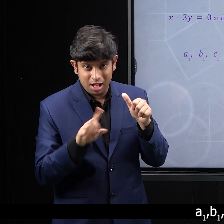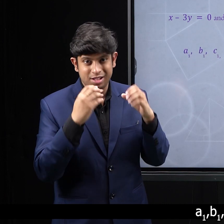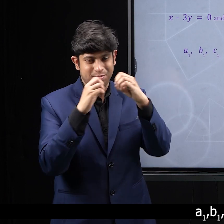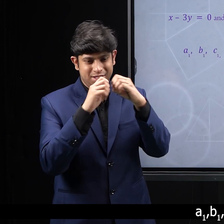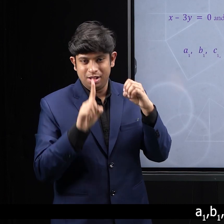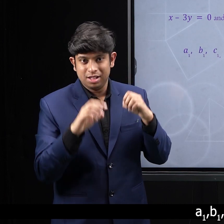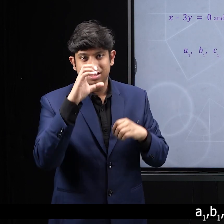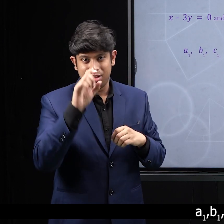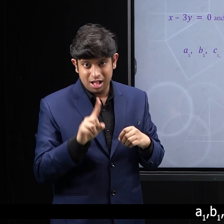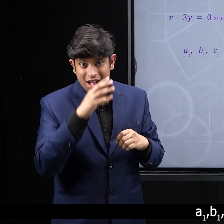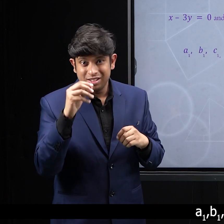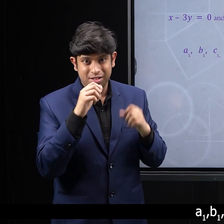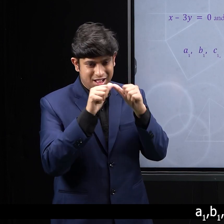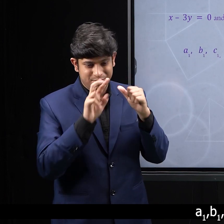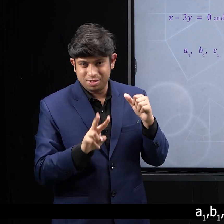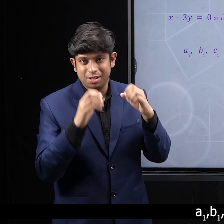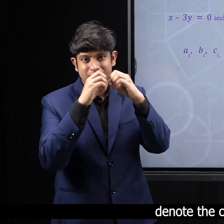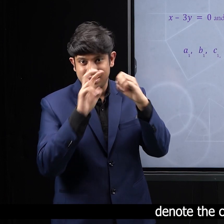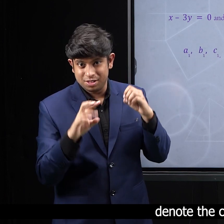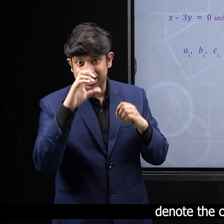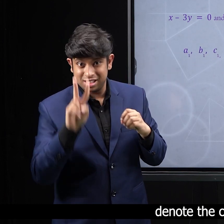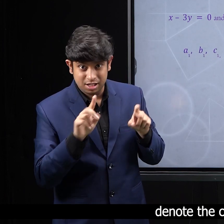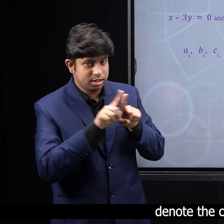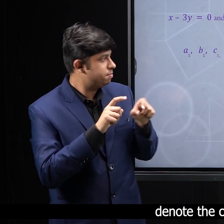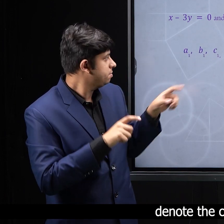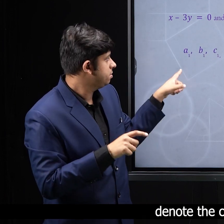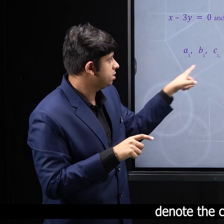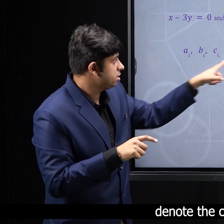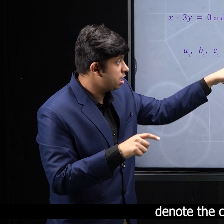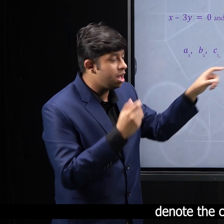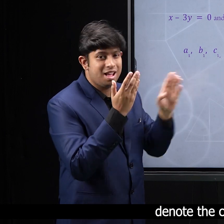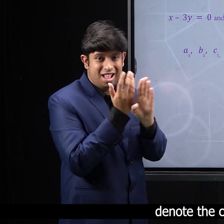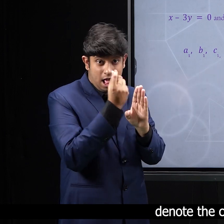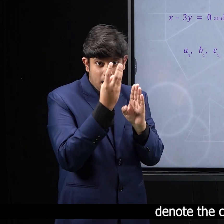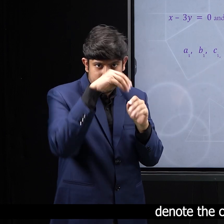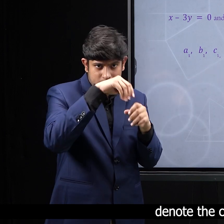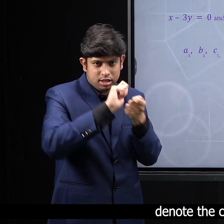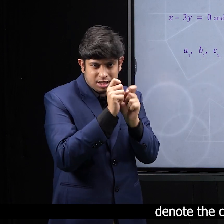b1 c1 and a2 b2 c2 denote the coefficient of equation.